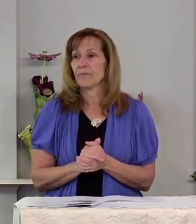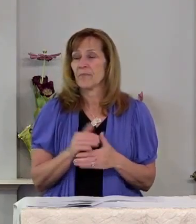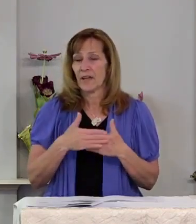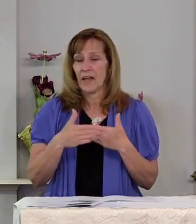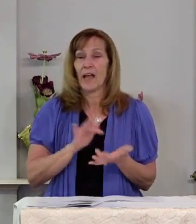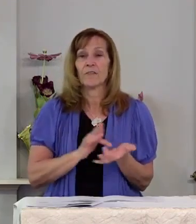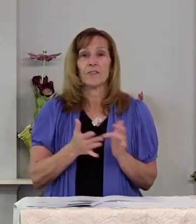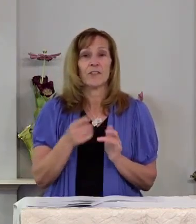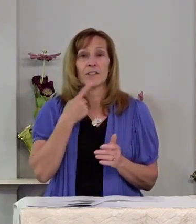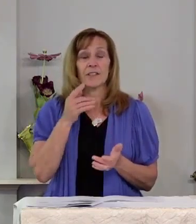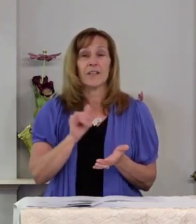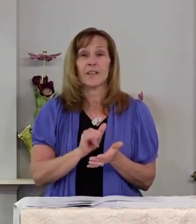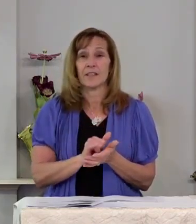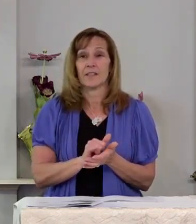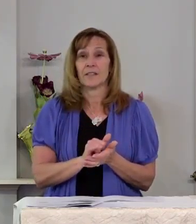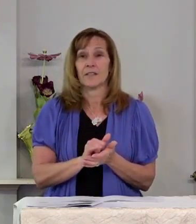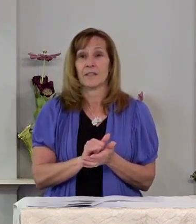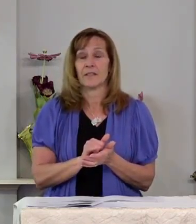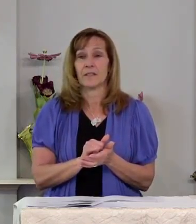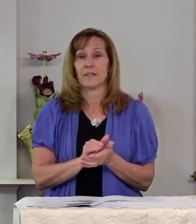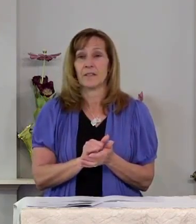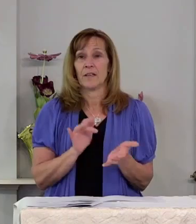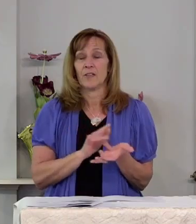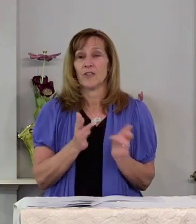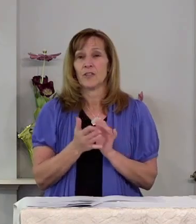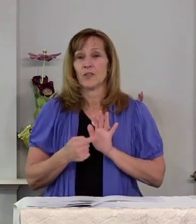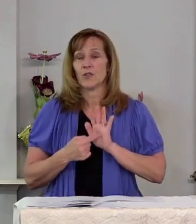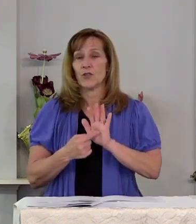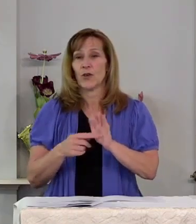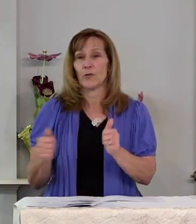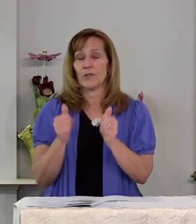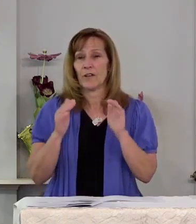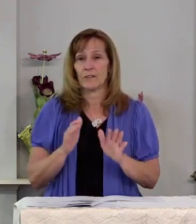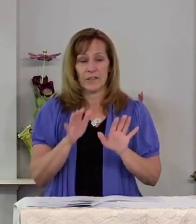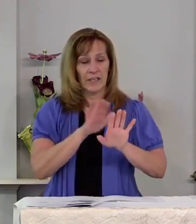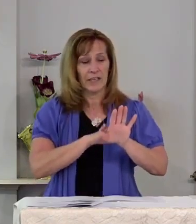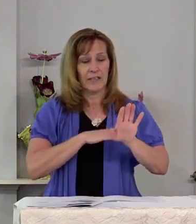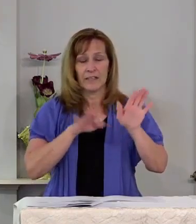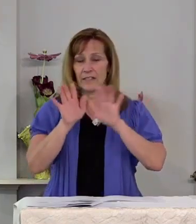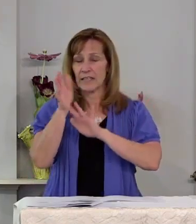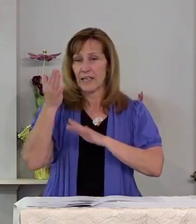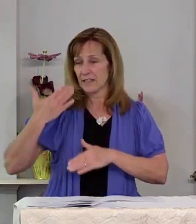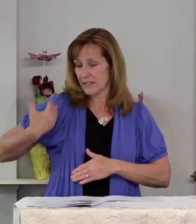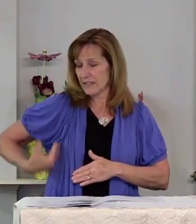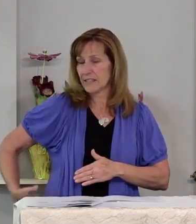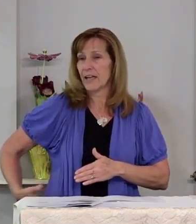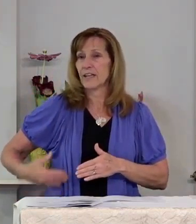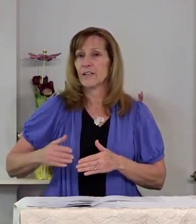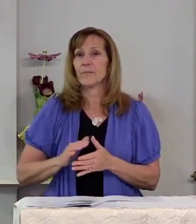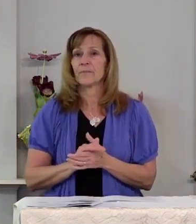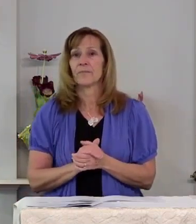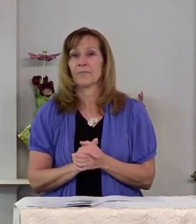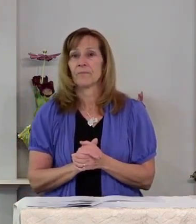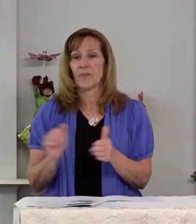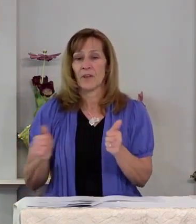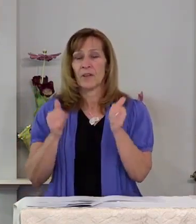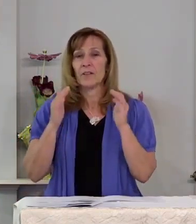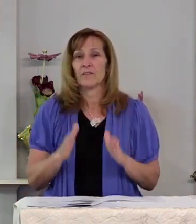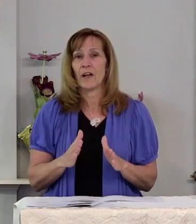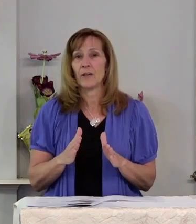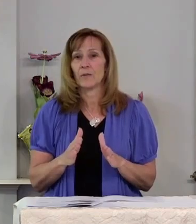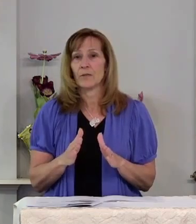After Jesus said this, he showed the followers his hands and his side. The